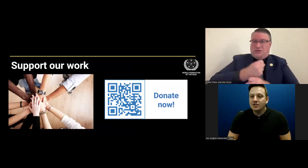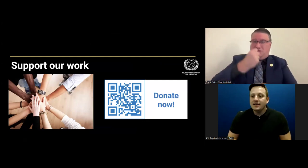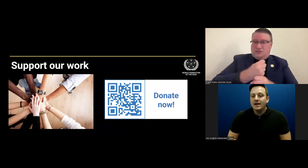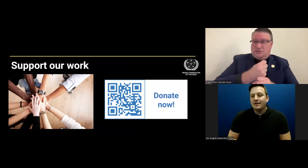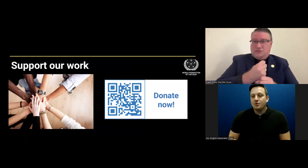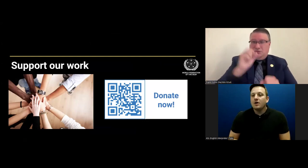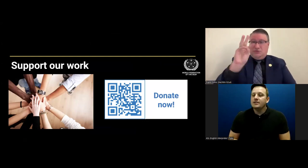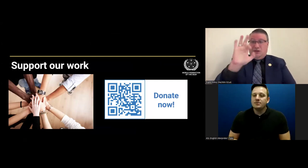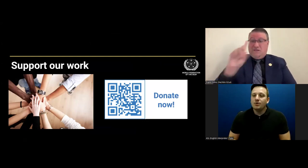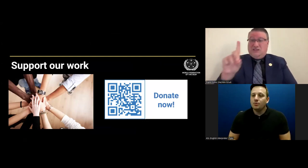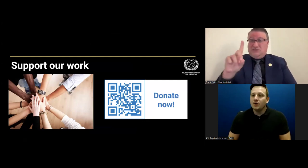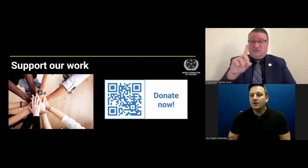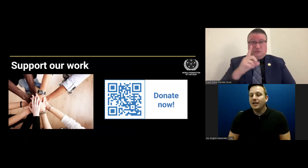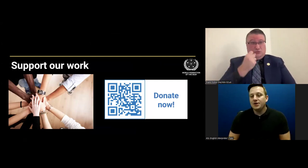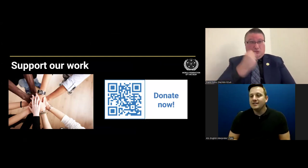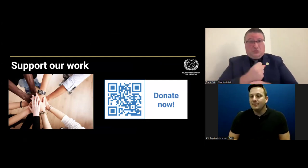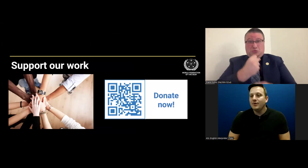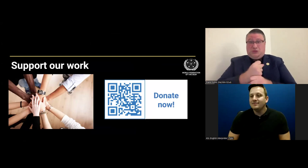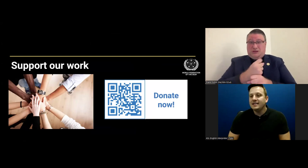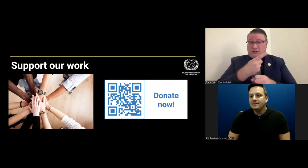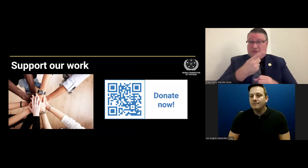Additionally, if you're wanting to support the work that we do at WFD,